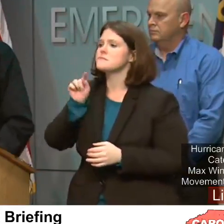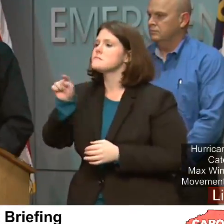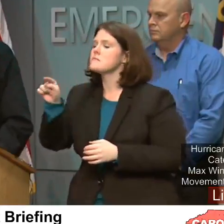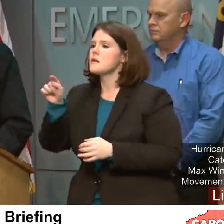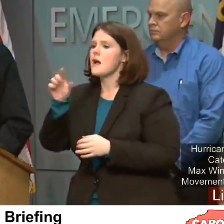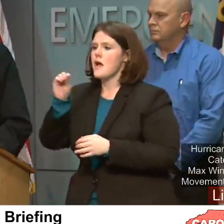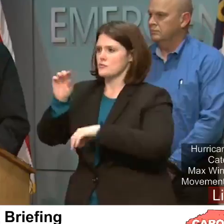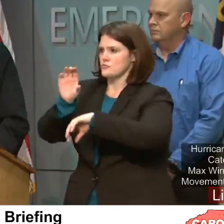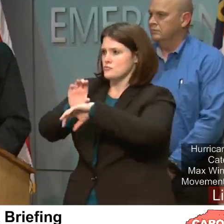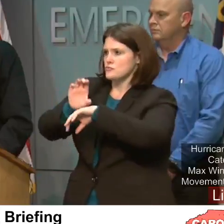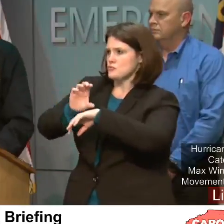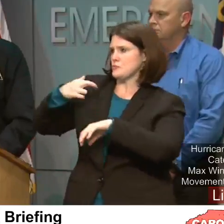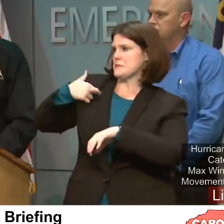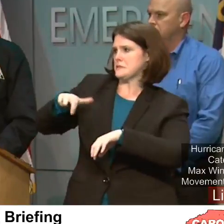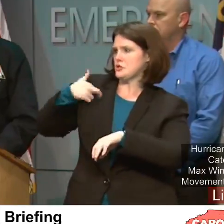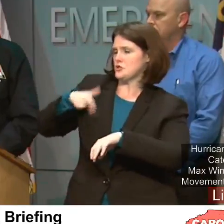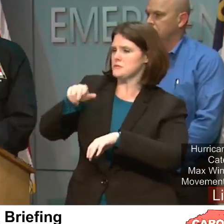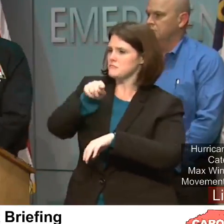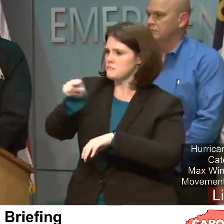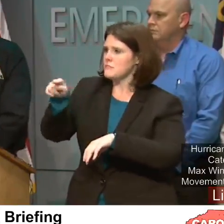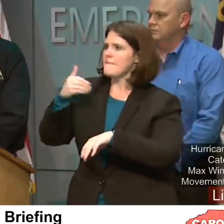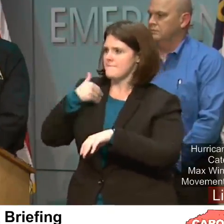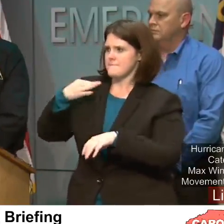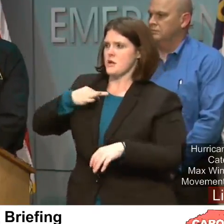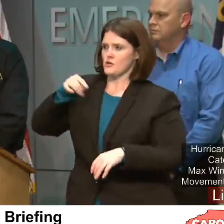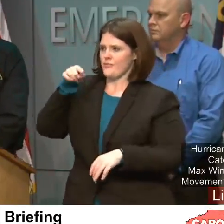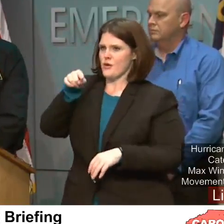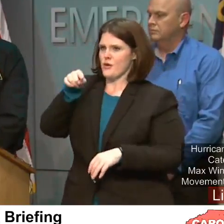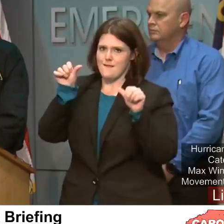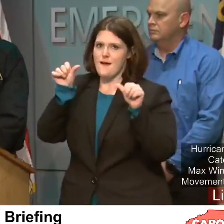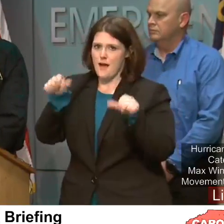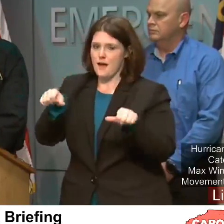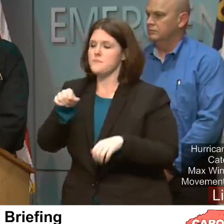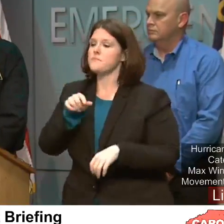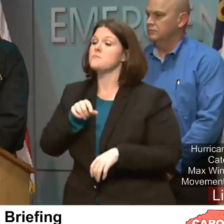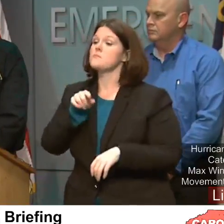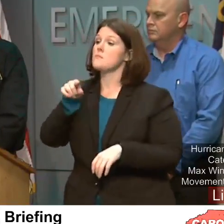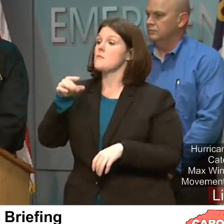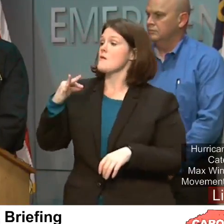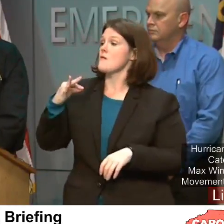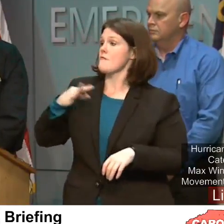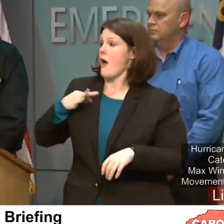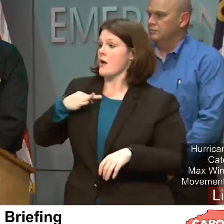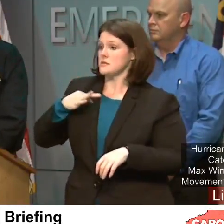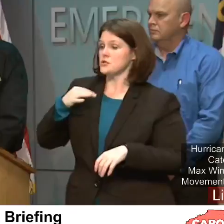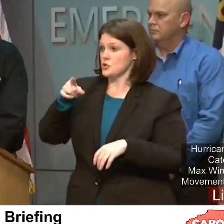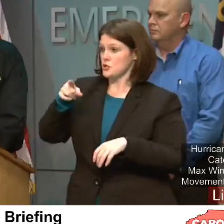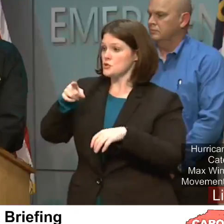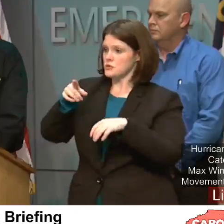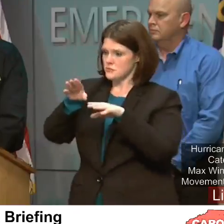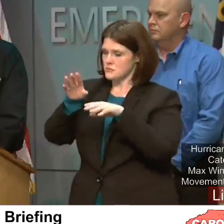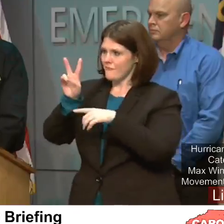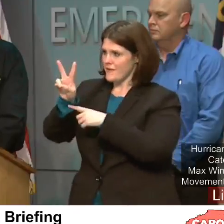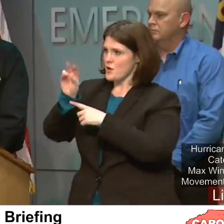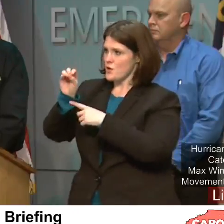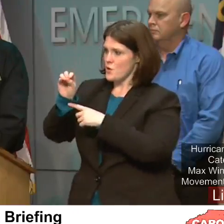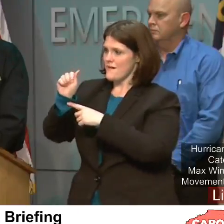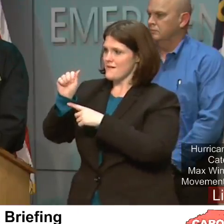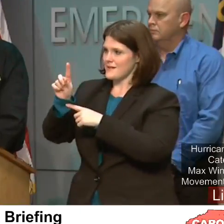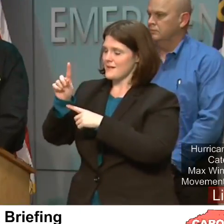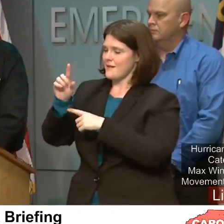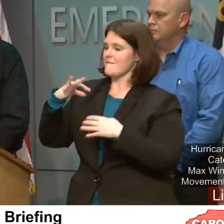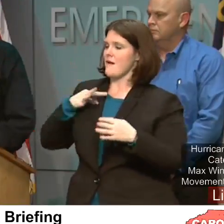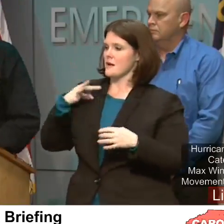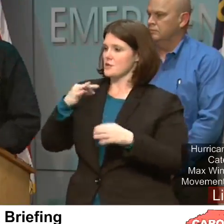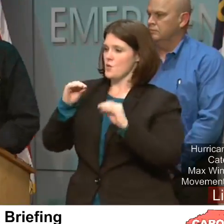and faith-based groups. Volunteer Organizations Active in Disasters, or VOAD,